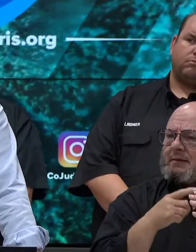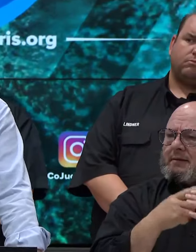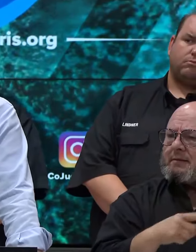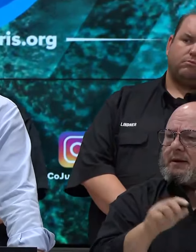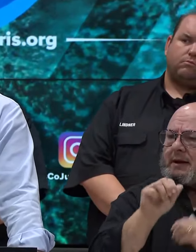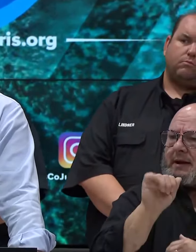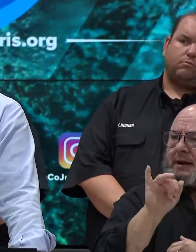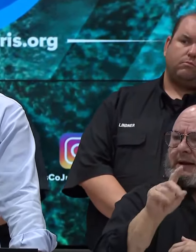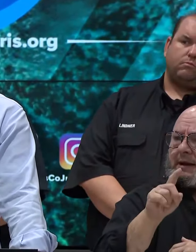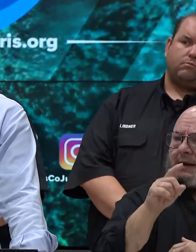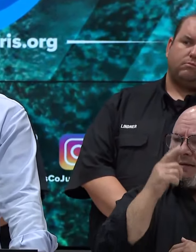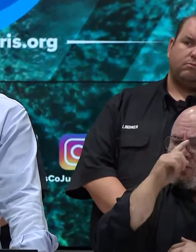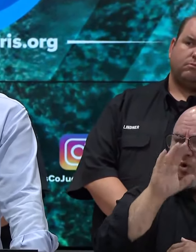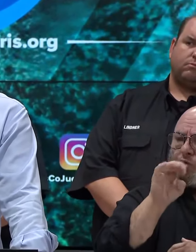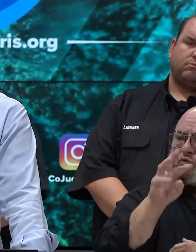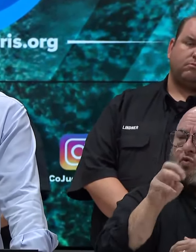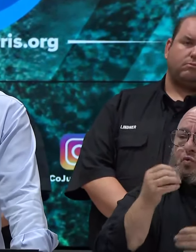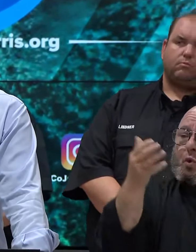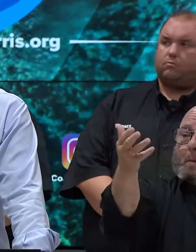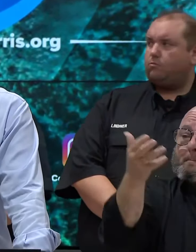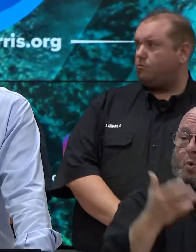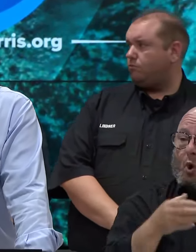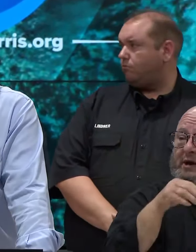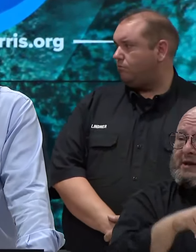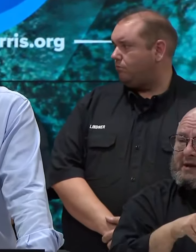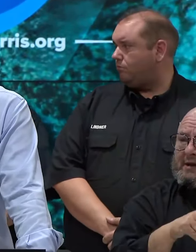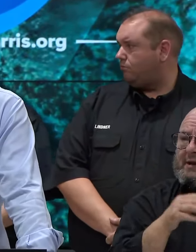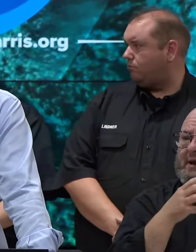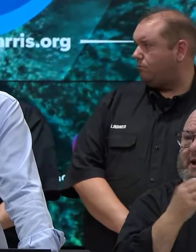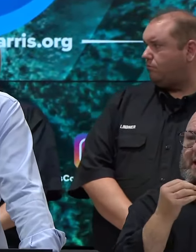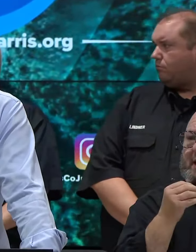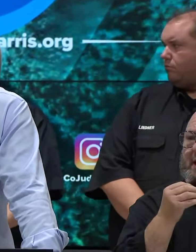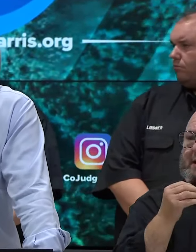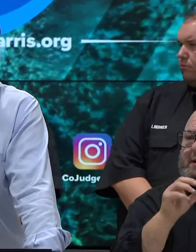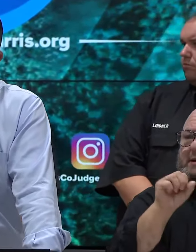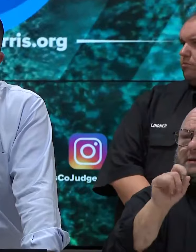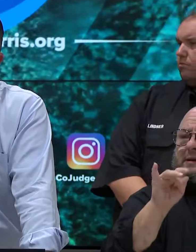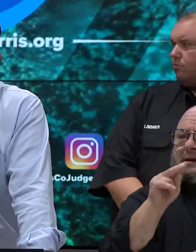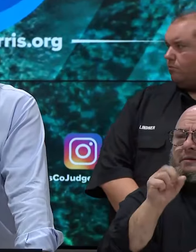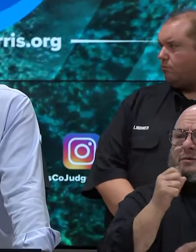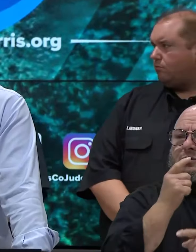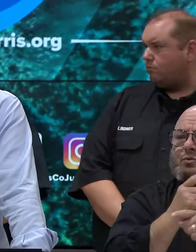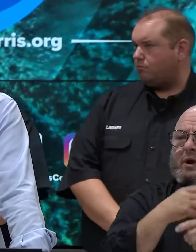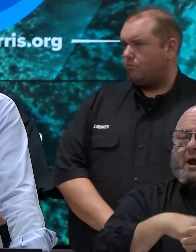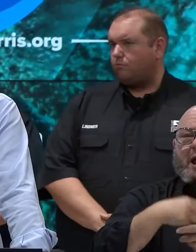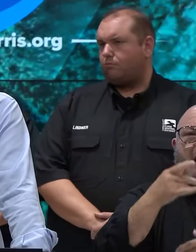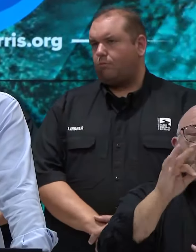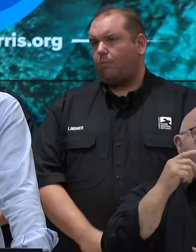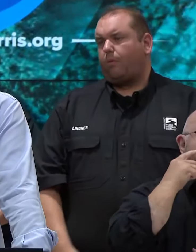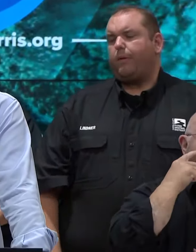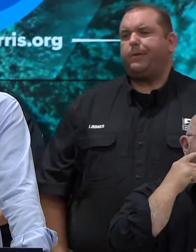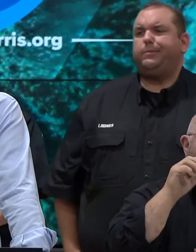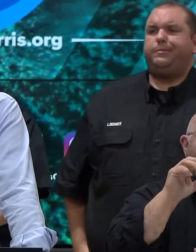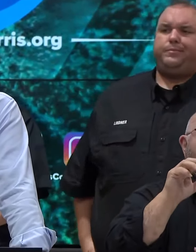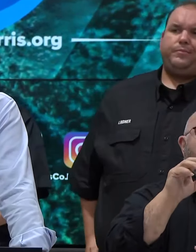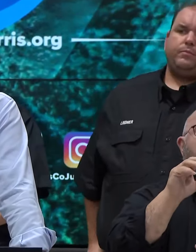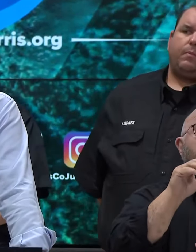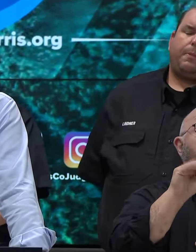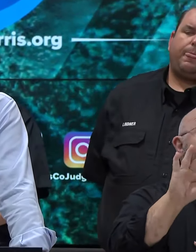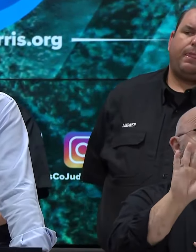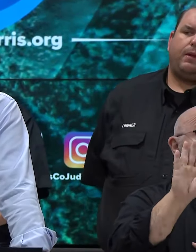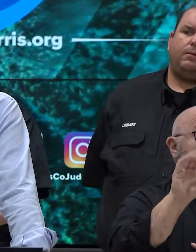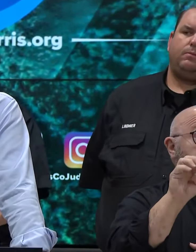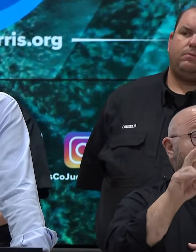mutual assistance crews brought in and stationed just outside the eye of the storm for Beryl, or what is